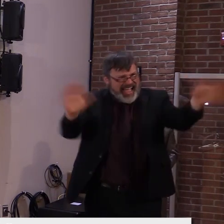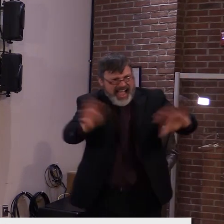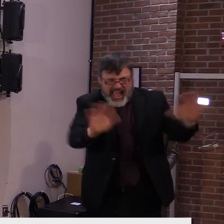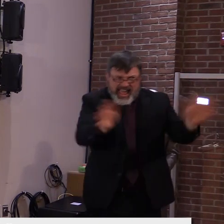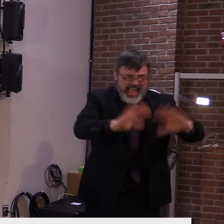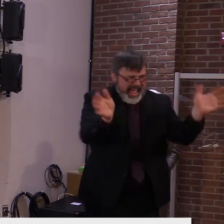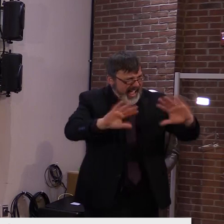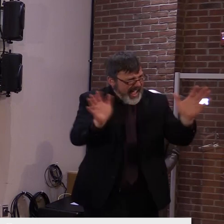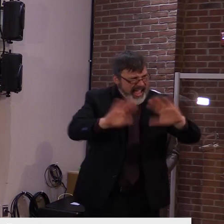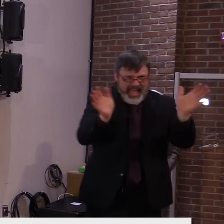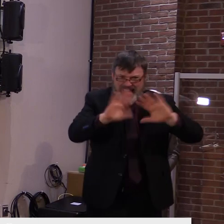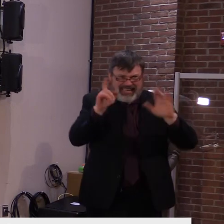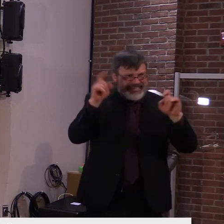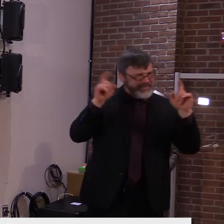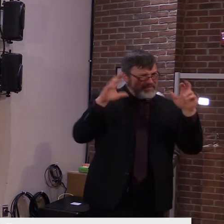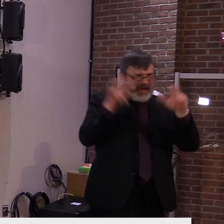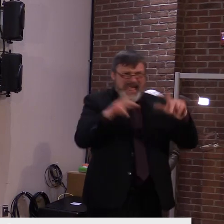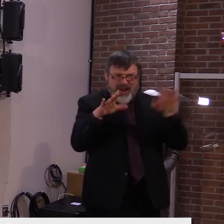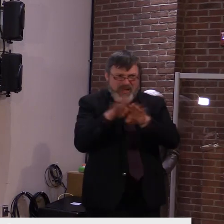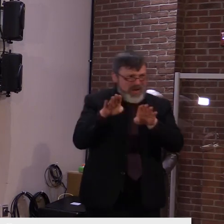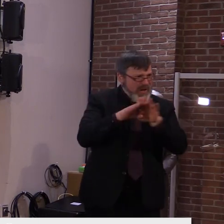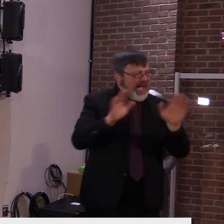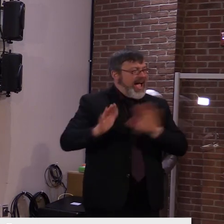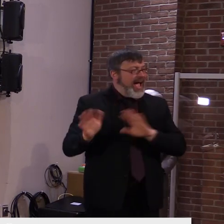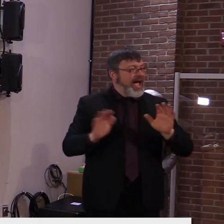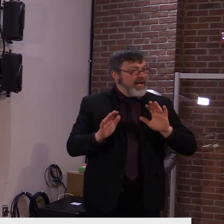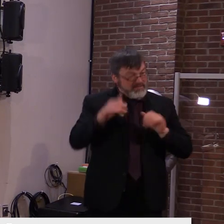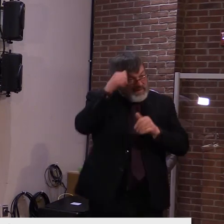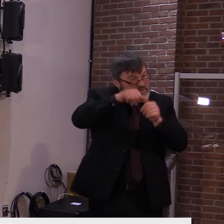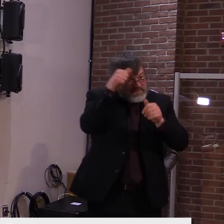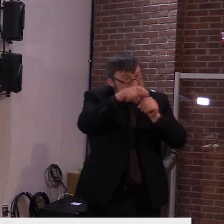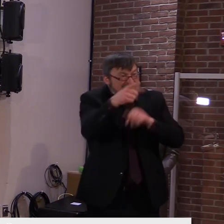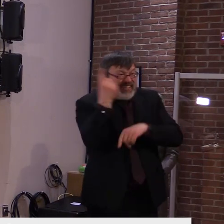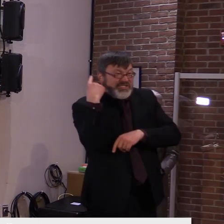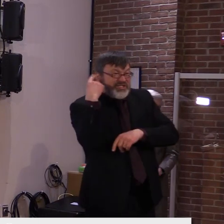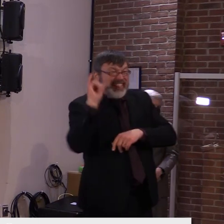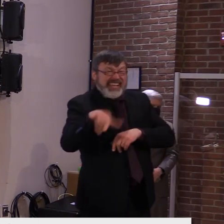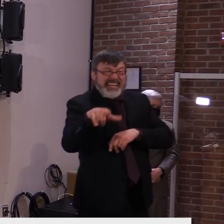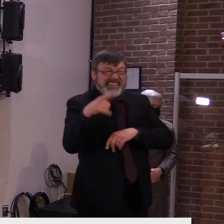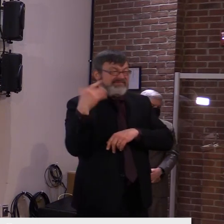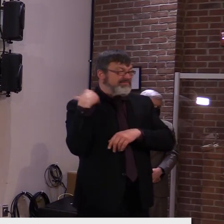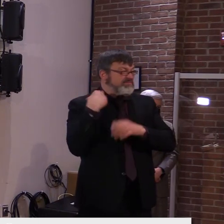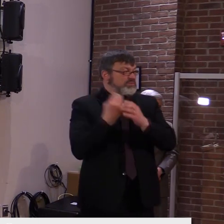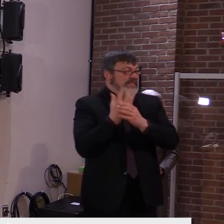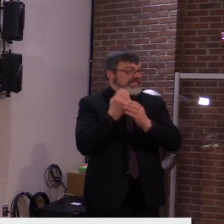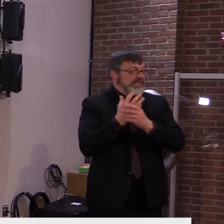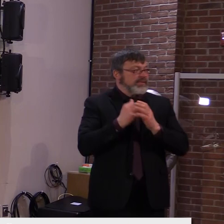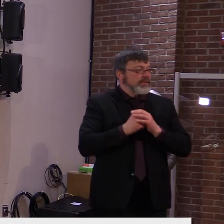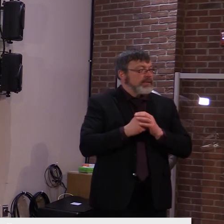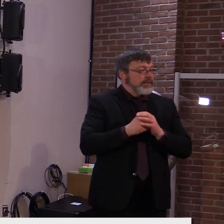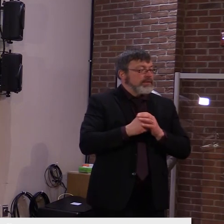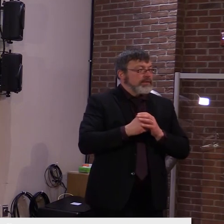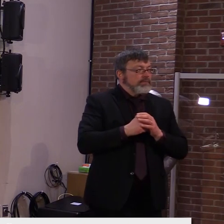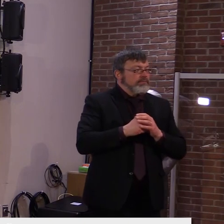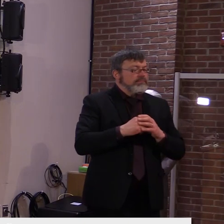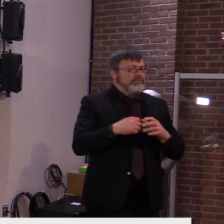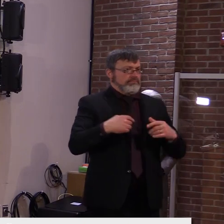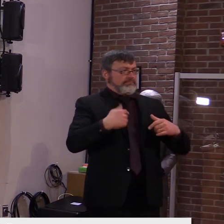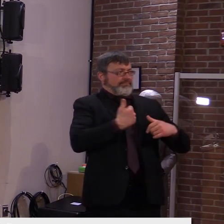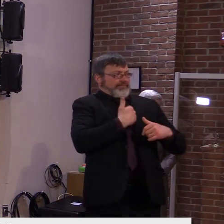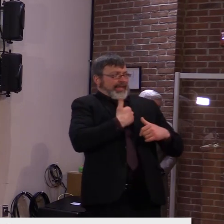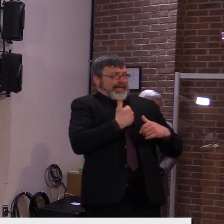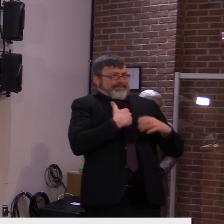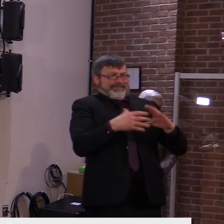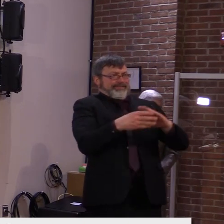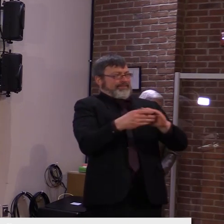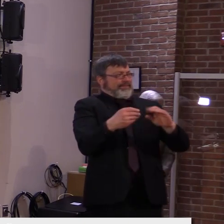informed us all regarding the fact that the downturn in cases in the nation and region-wide has stalled somewhat, and that we don't